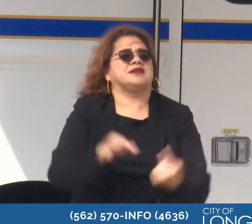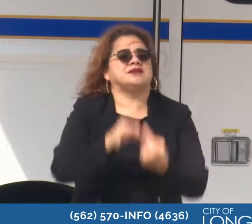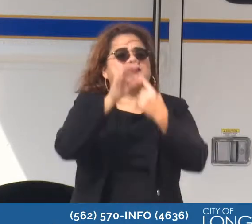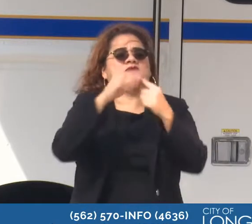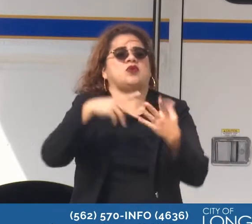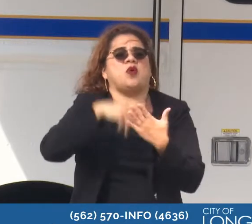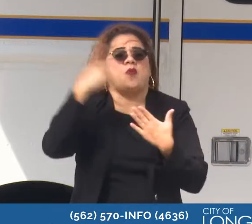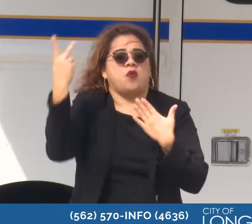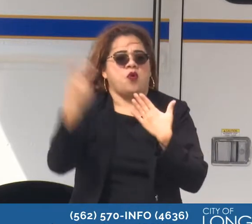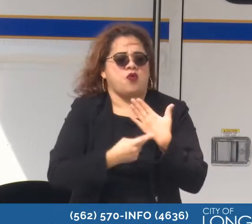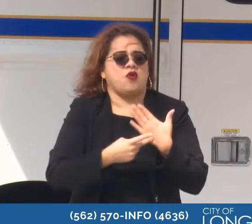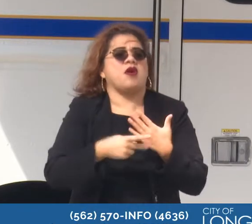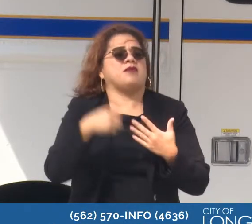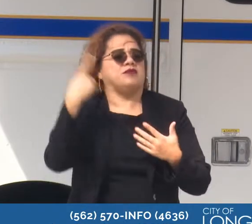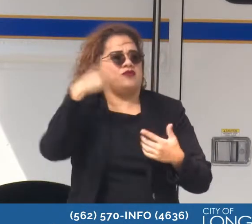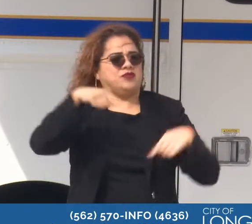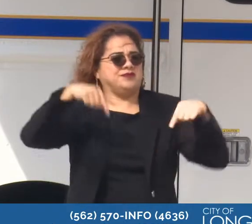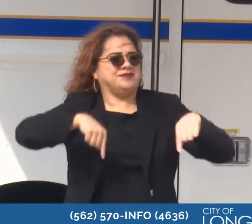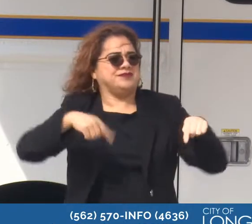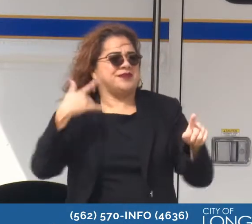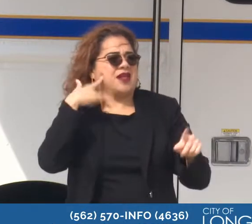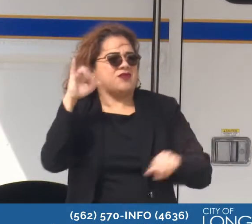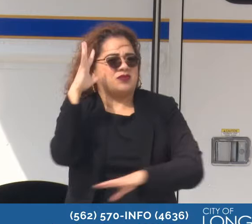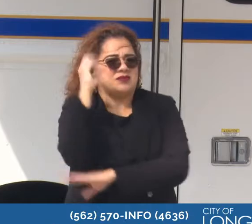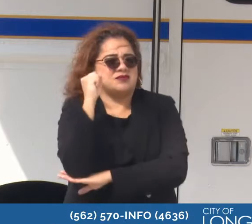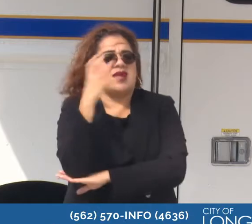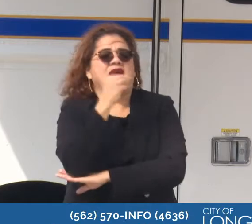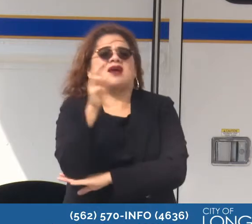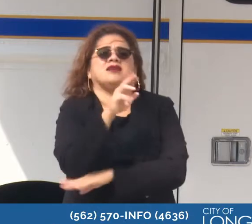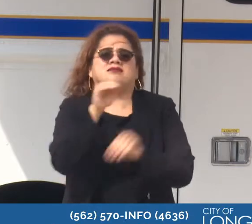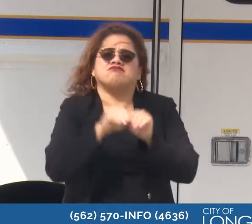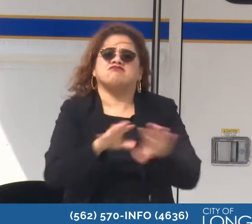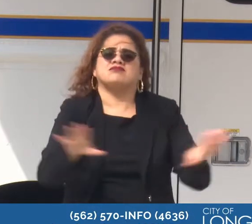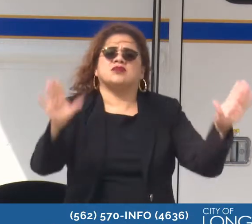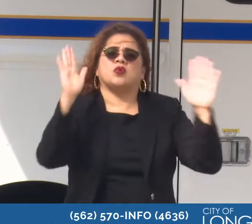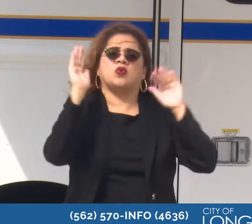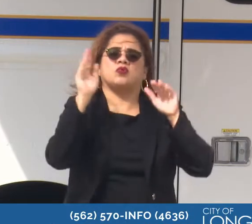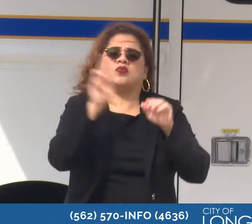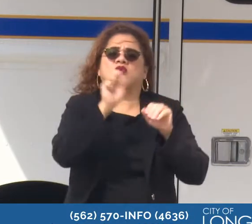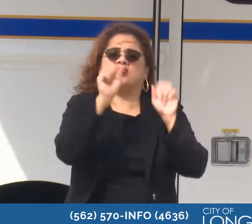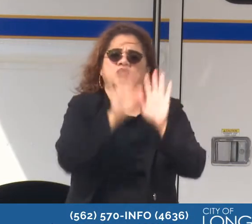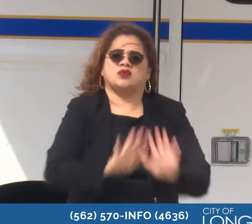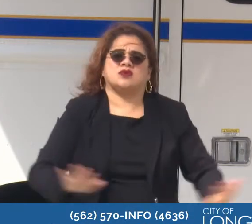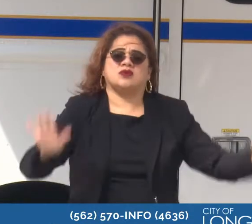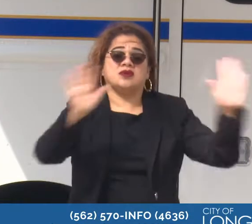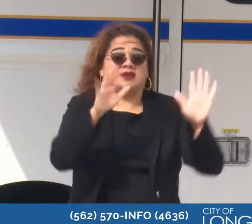para el país. Ustedes saben también que para mí eso es algo bien